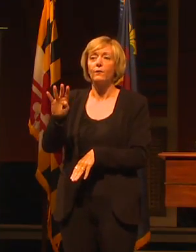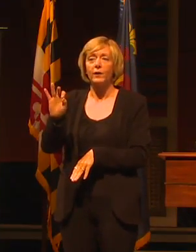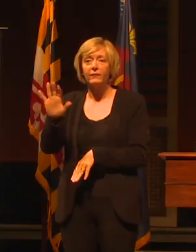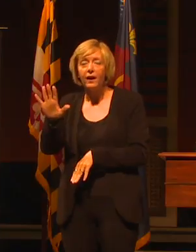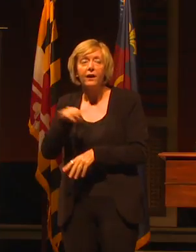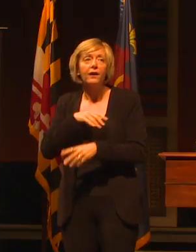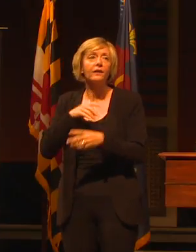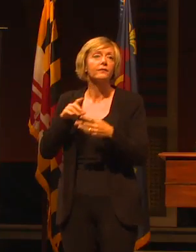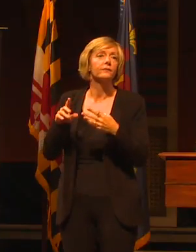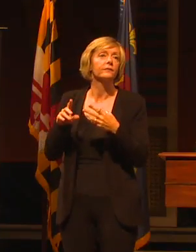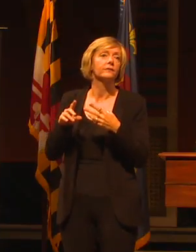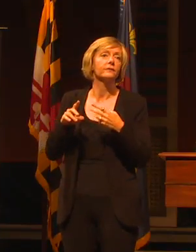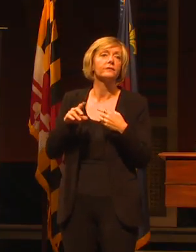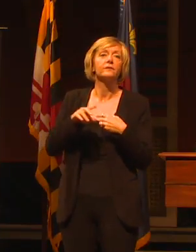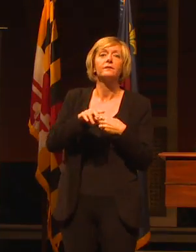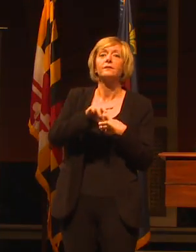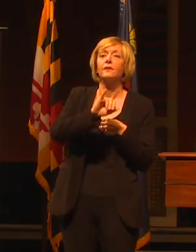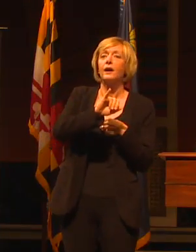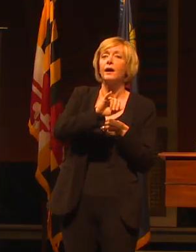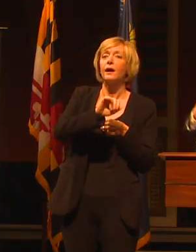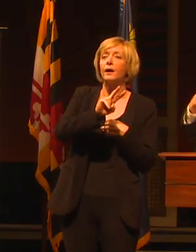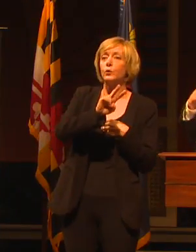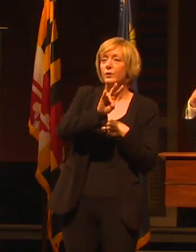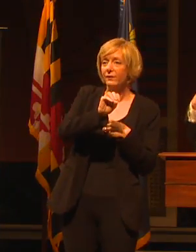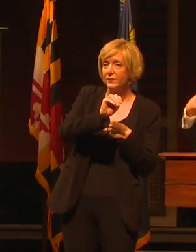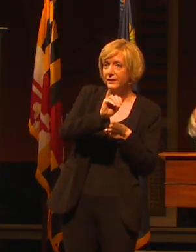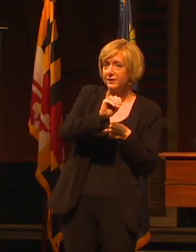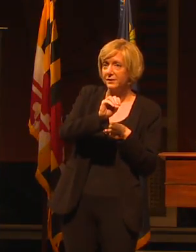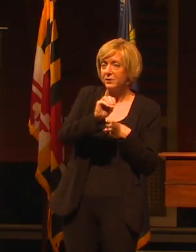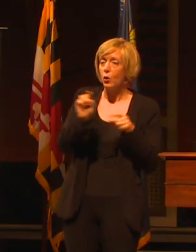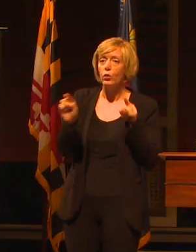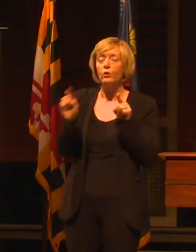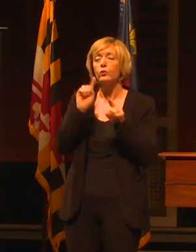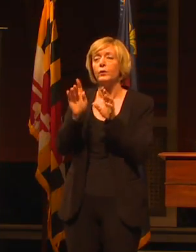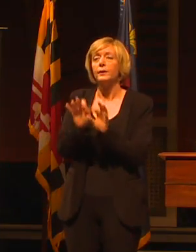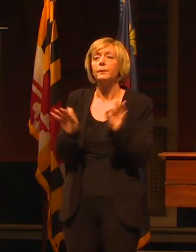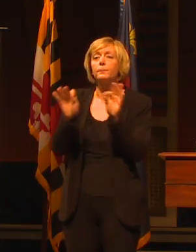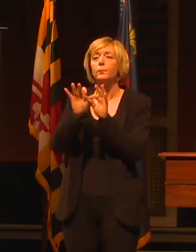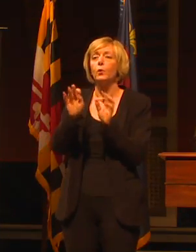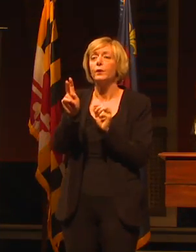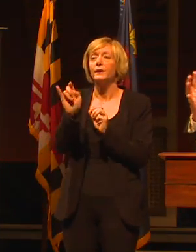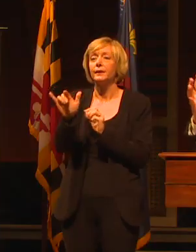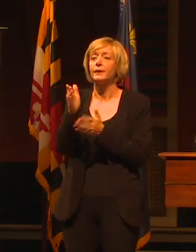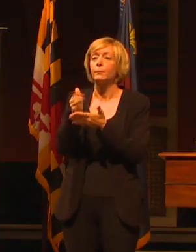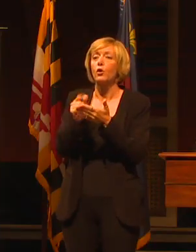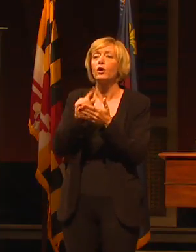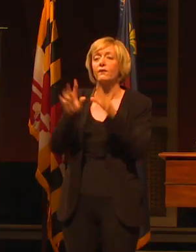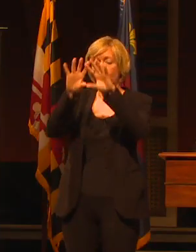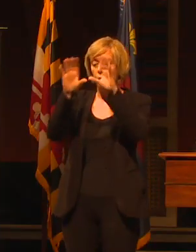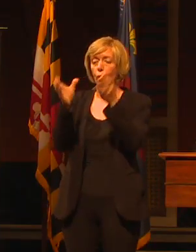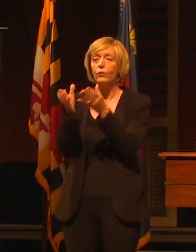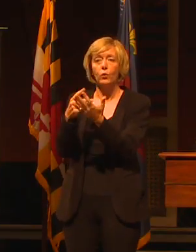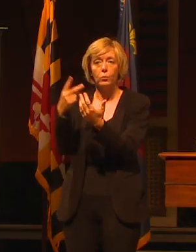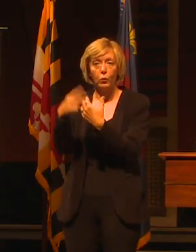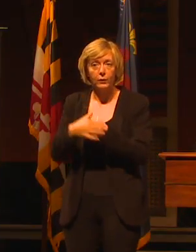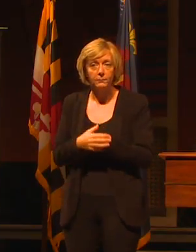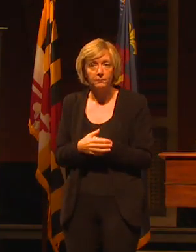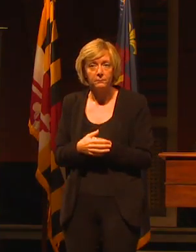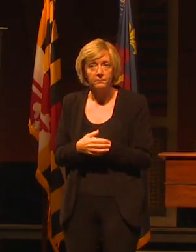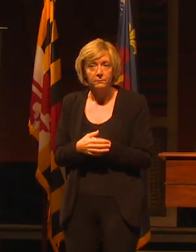I-495 and I-270. And as you can see, those are central to an important overall program. But we're